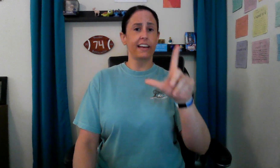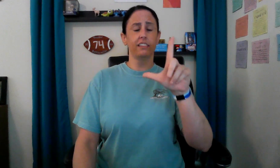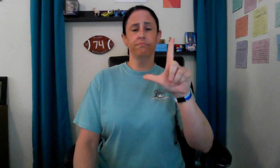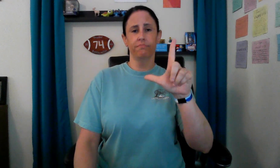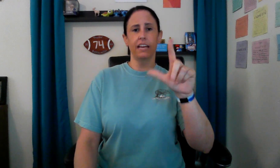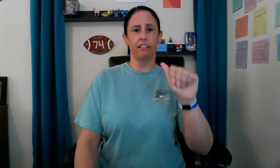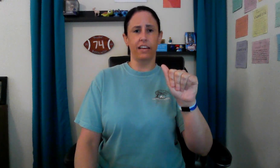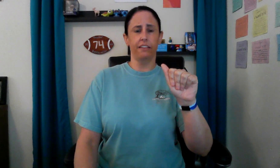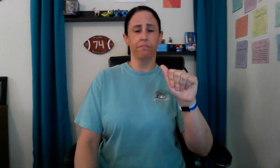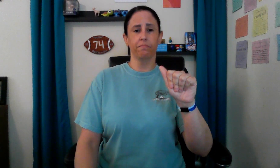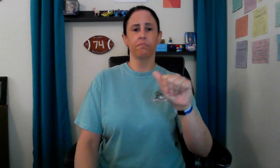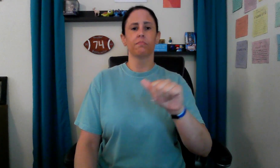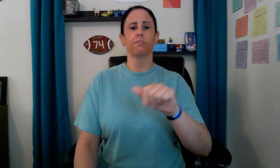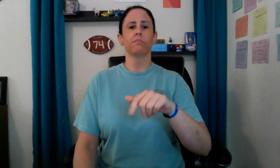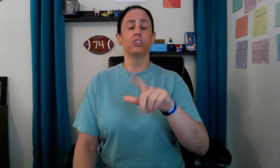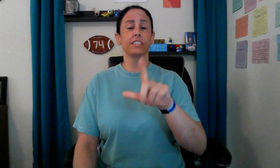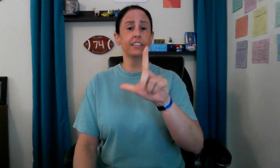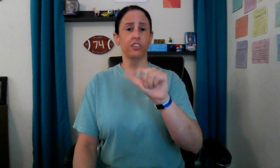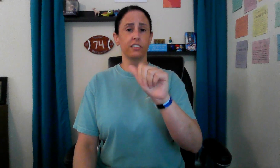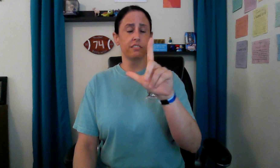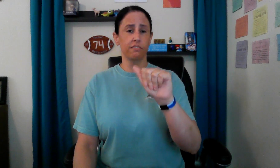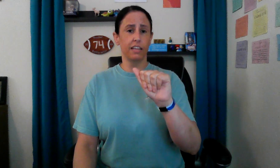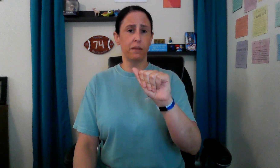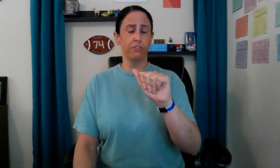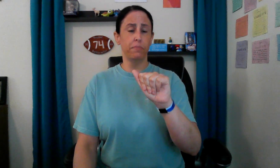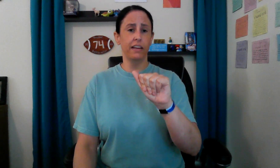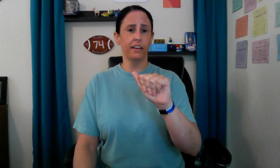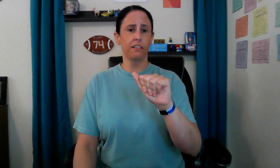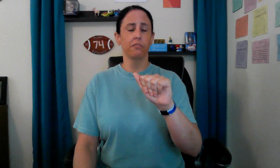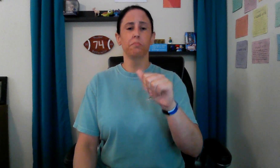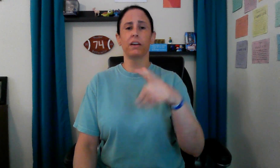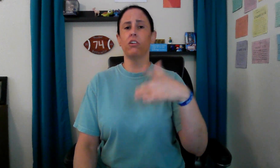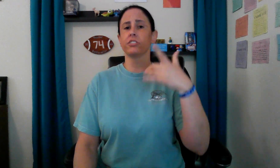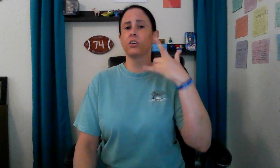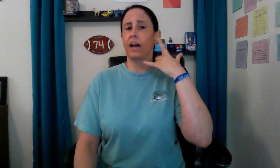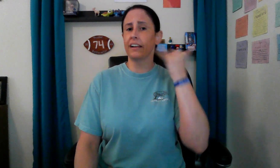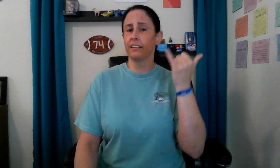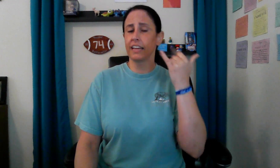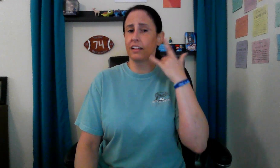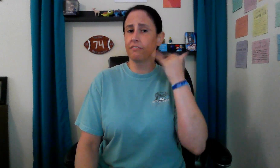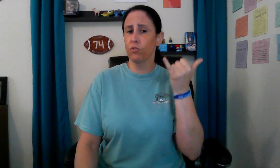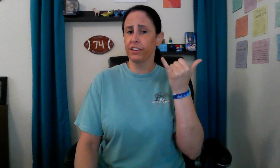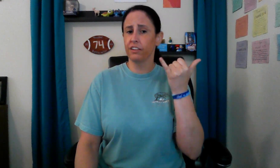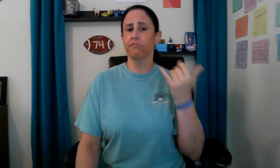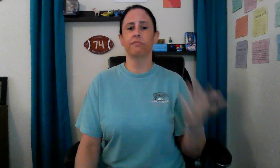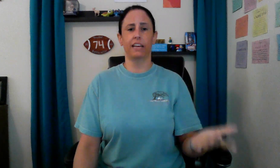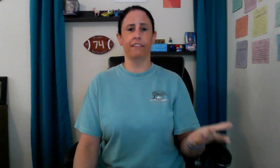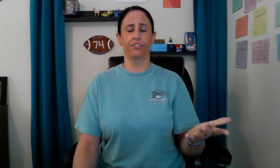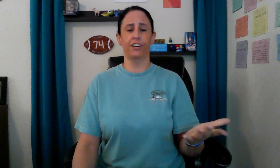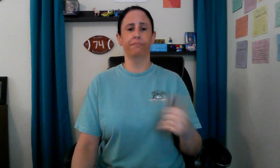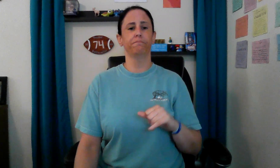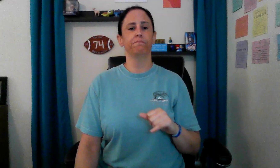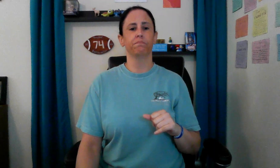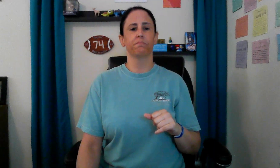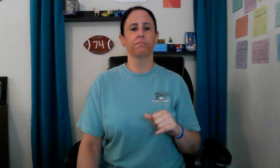Louisiana, LA. Los Angeles, they might repeat it, but also add California after it.